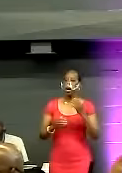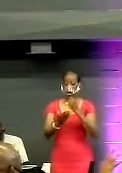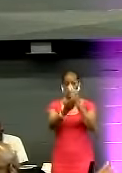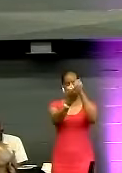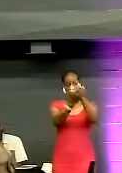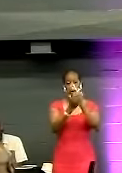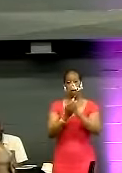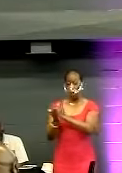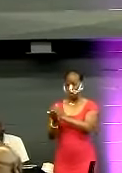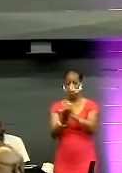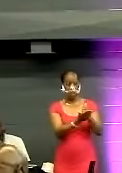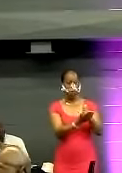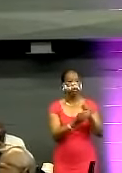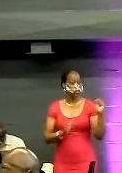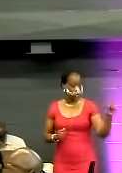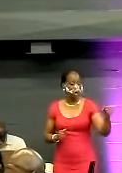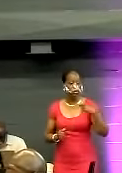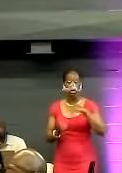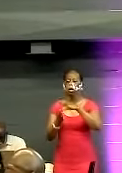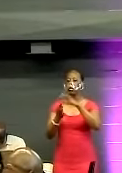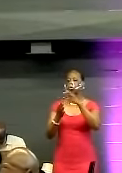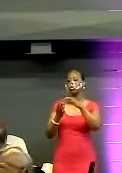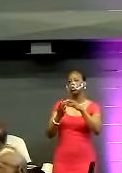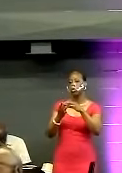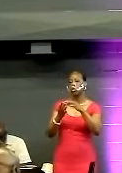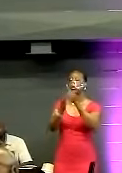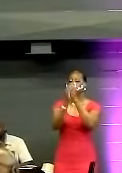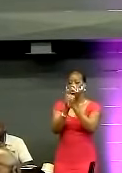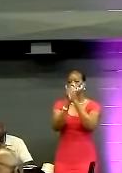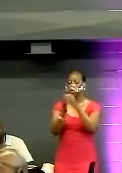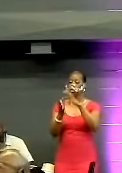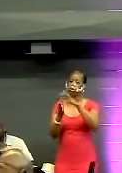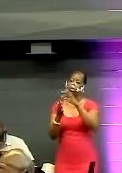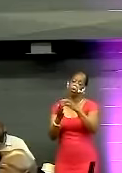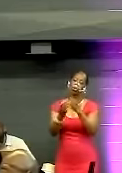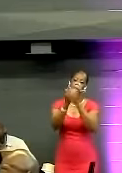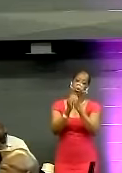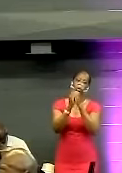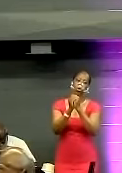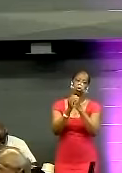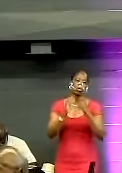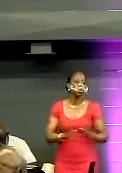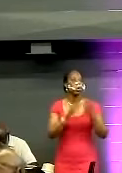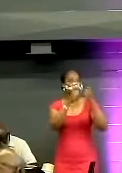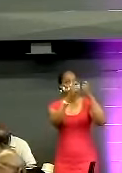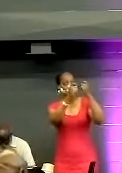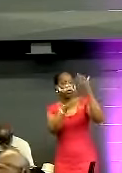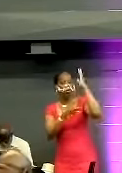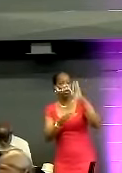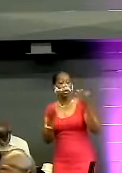I choose to worship. I choose to worship. Let's just give God a hand of praise as you take your